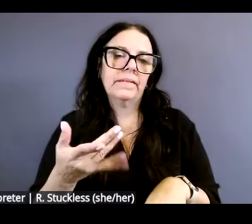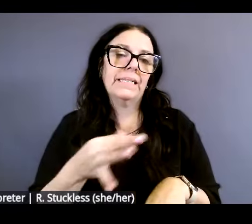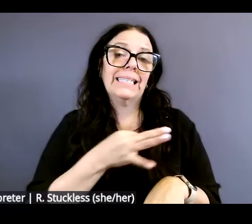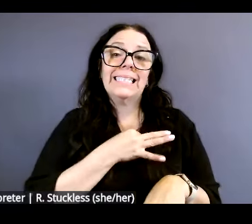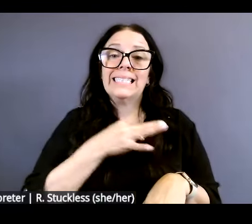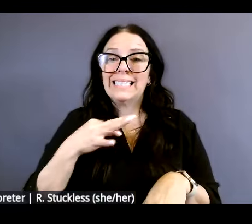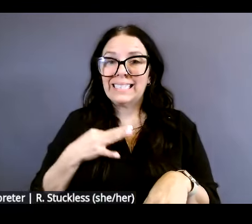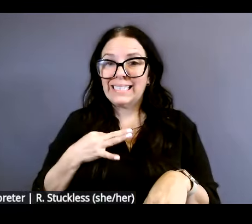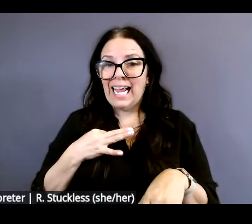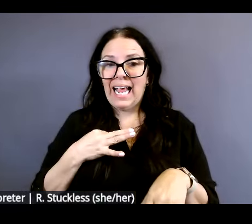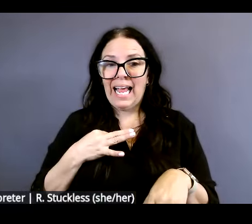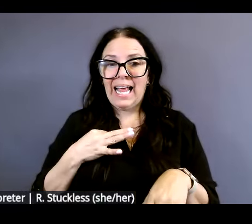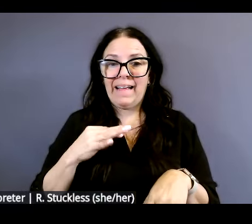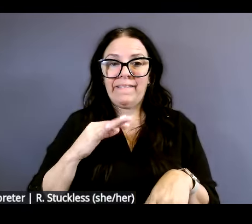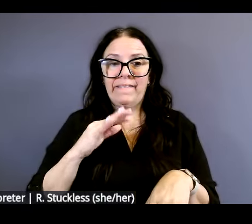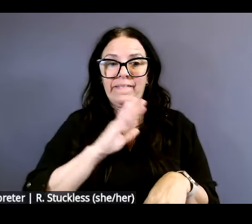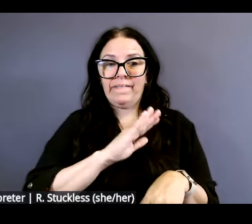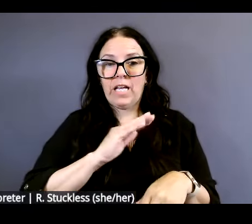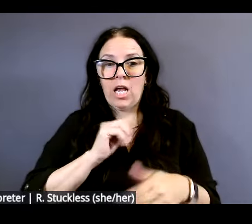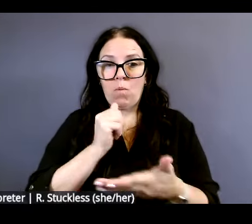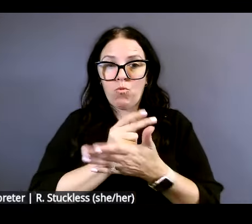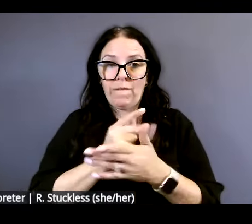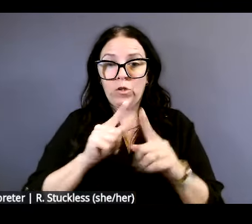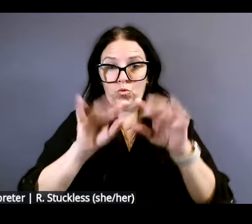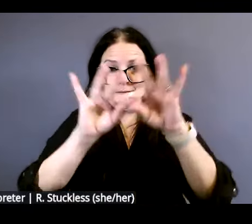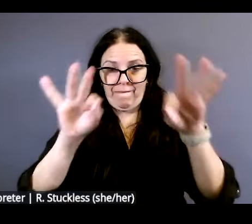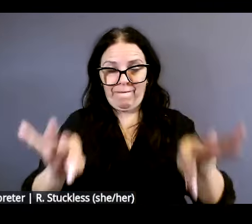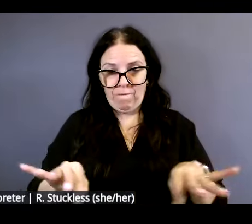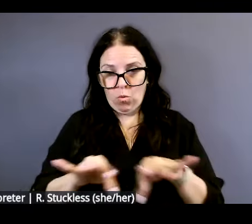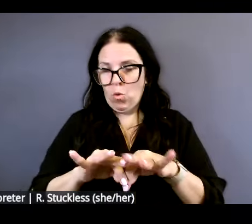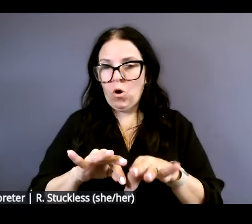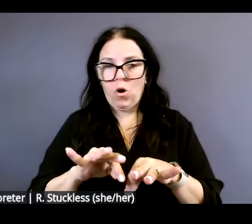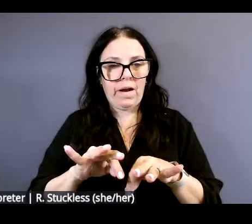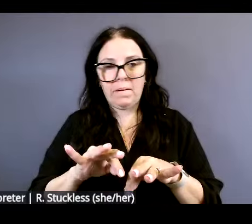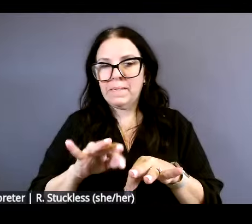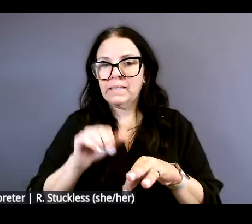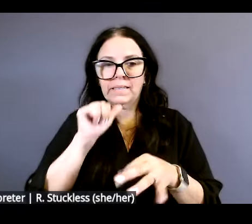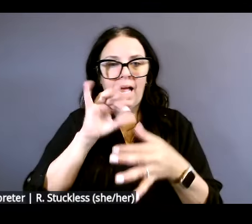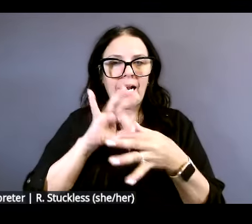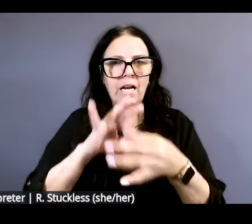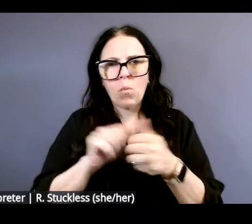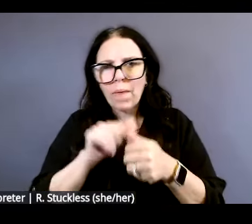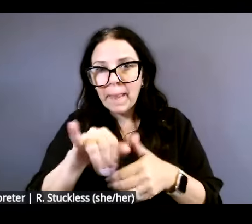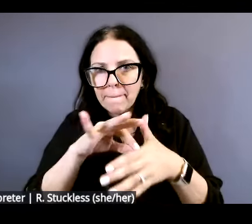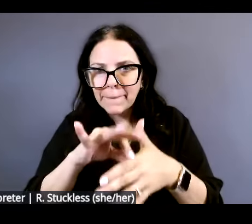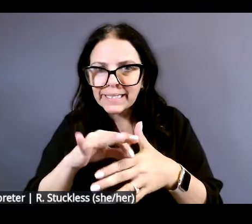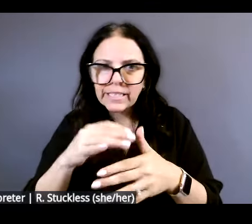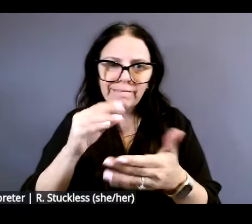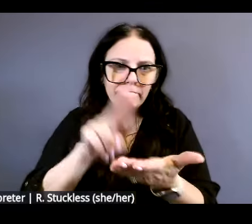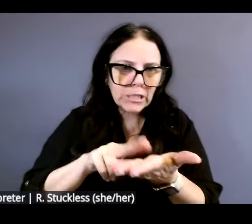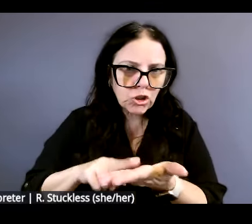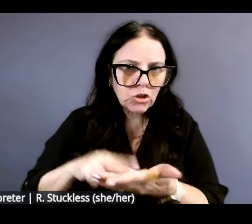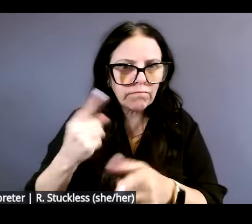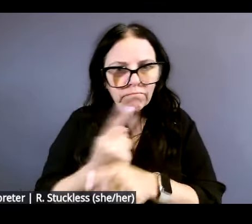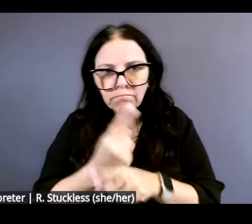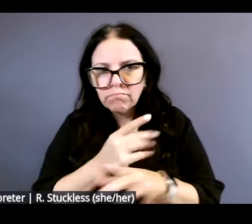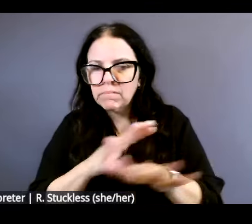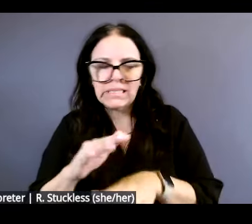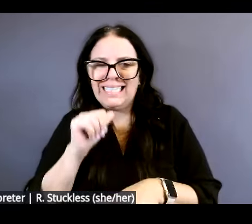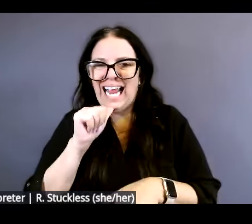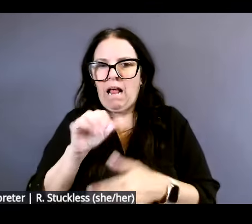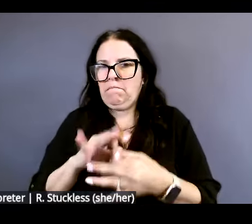review does not get into the substance of the petition. The board's approval does not go to the substance of the petition, as you're well aware. On